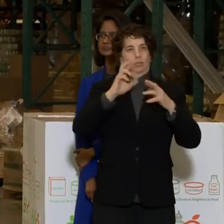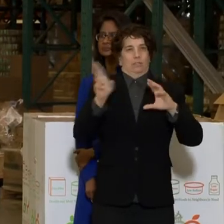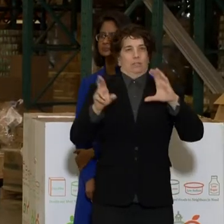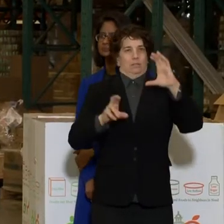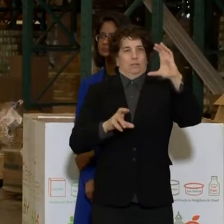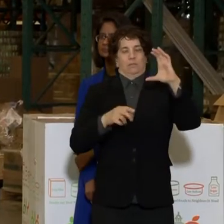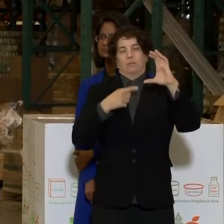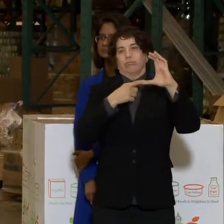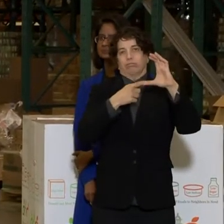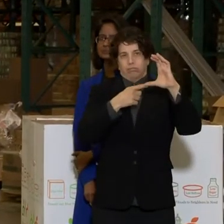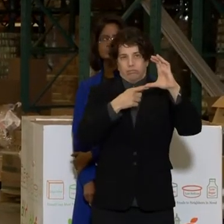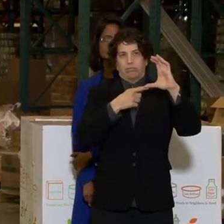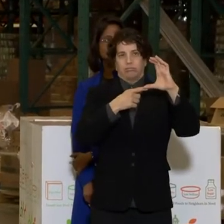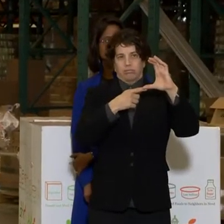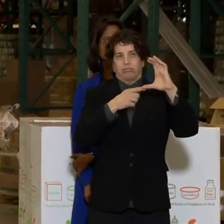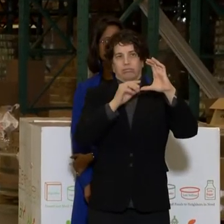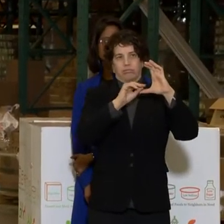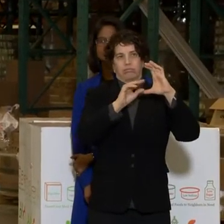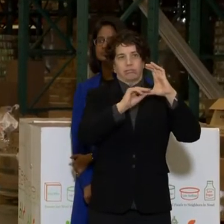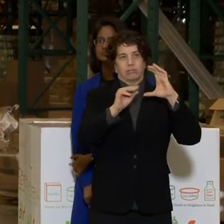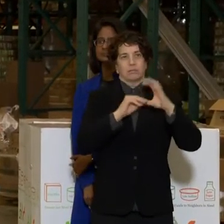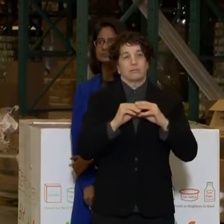Any other questions?